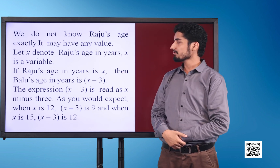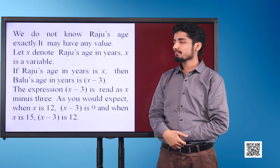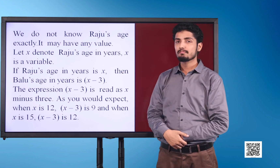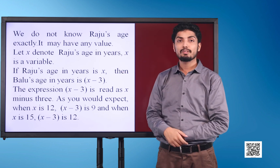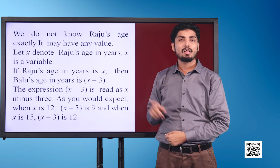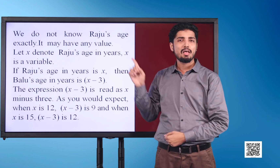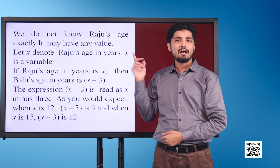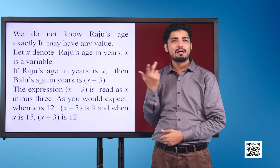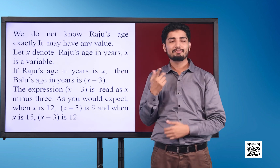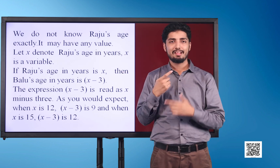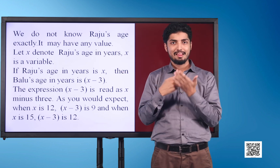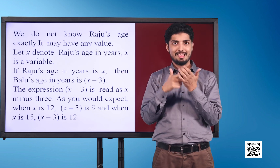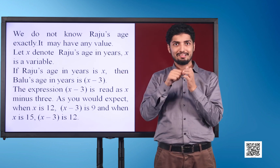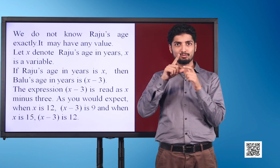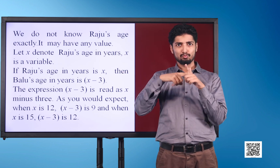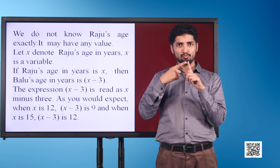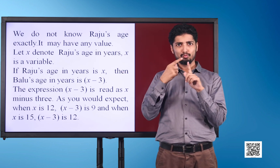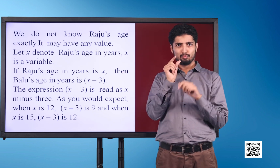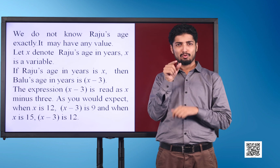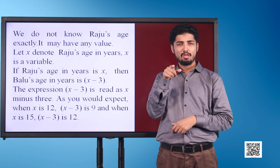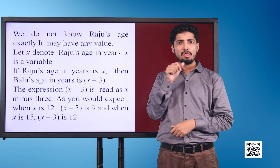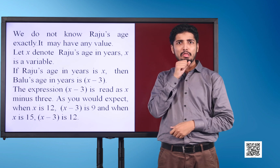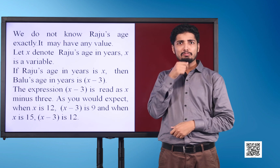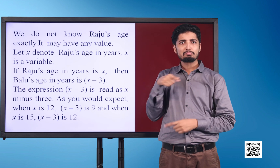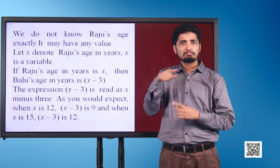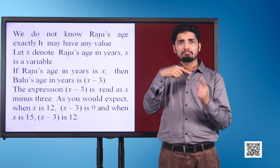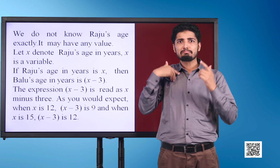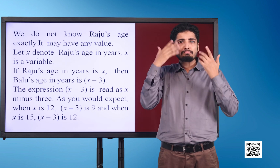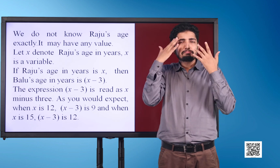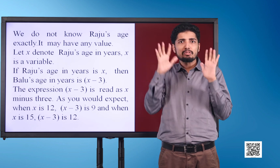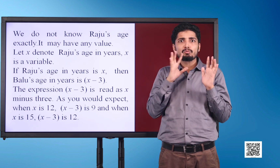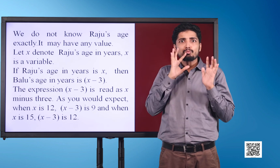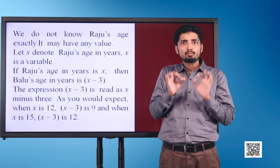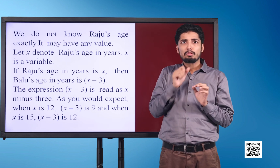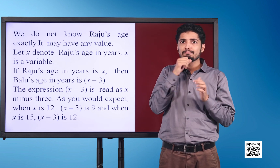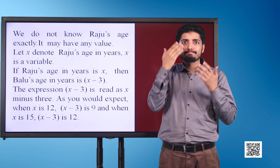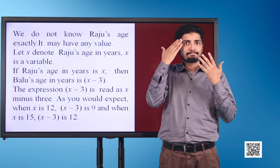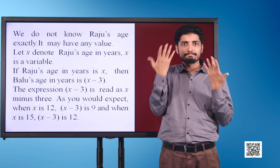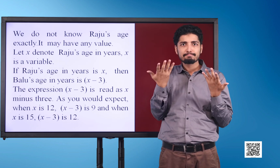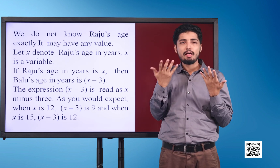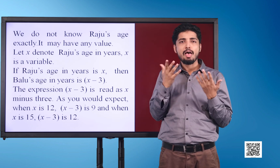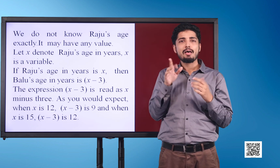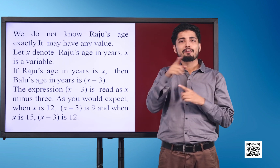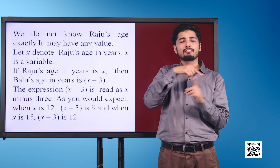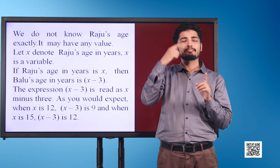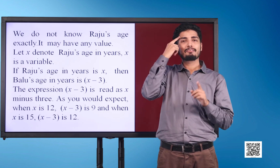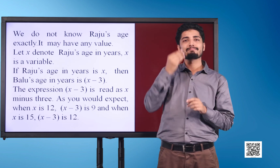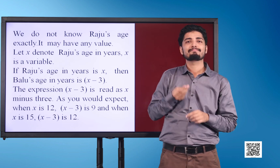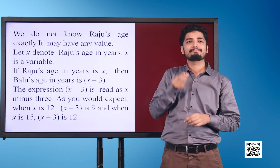We do not know Raju's age exactly. It may have any value. Let X denote Raju's age in